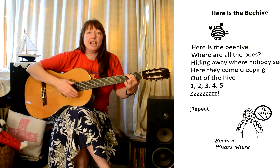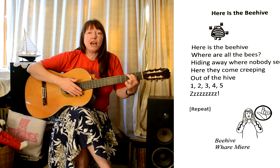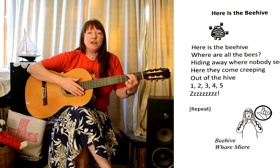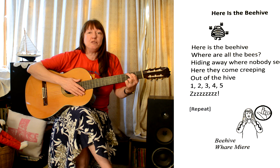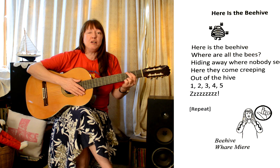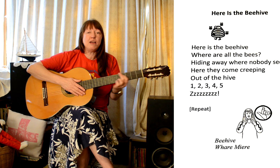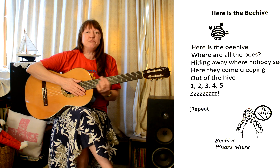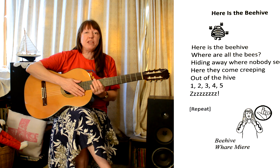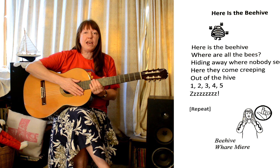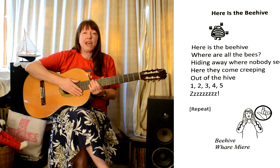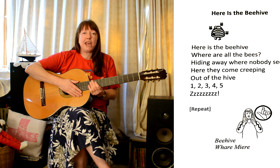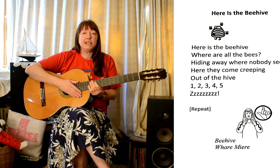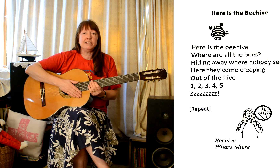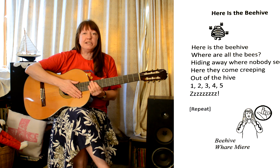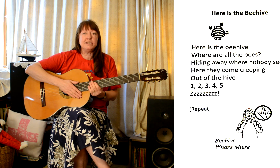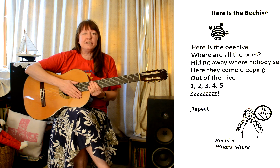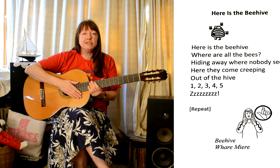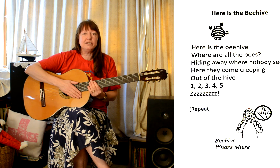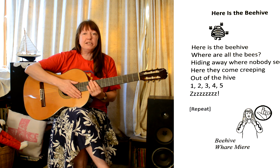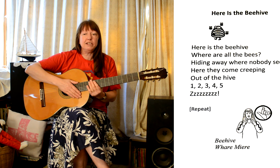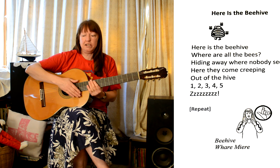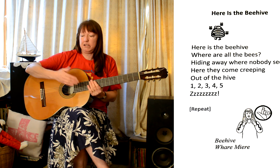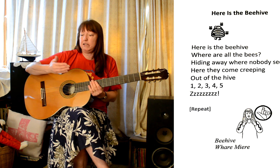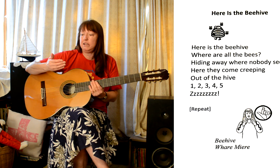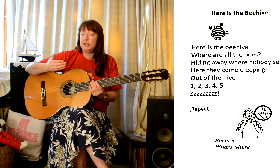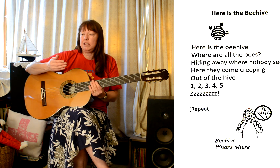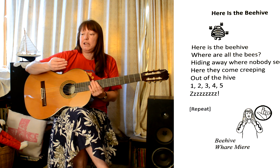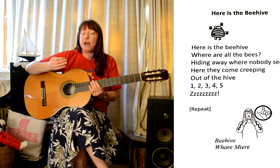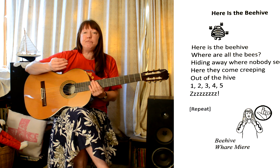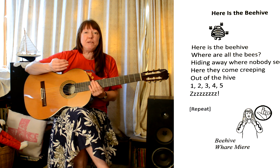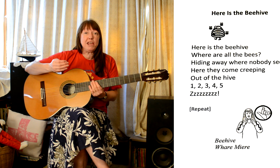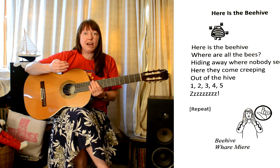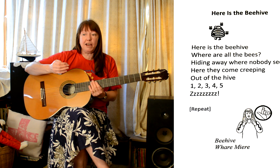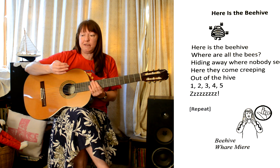Now, I'll rhyme with our hands. A beehive.